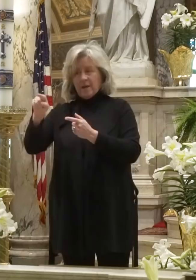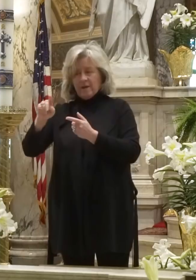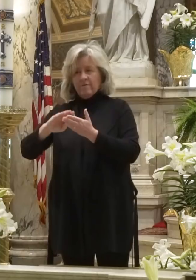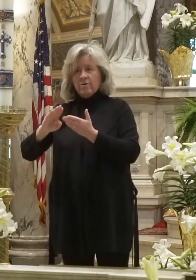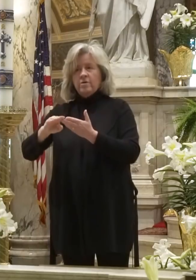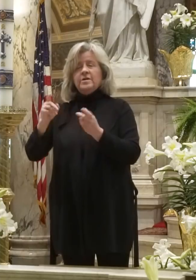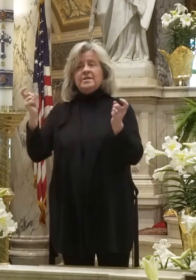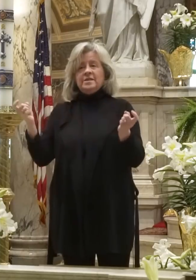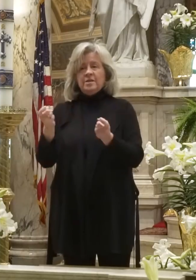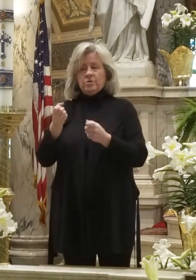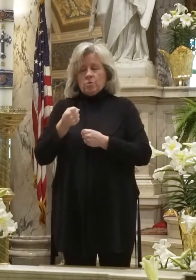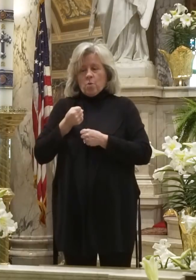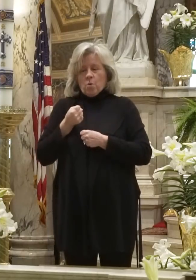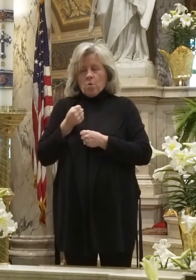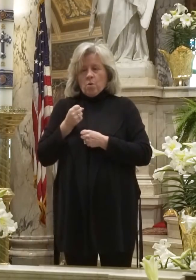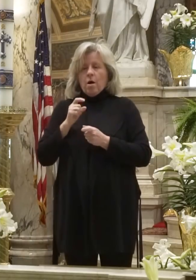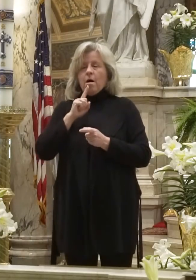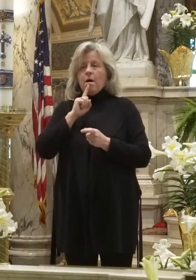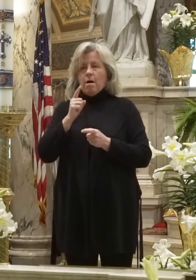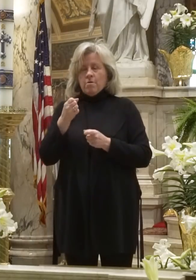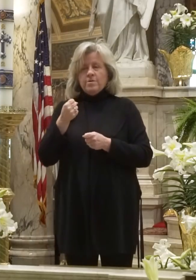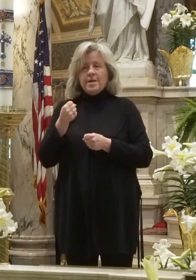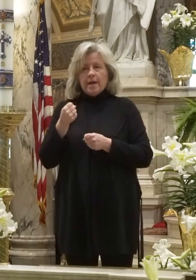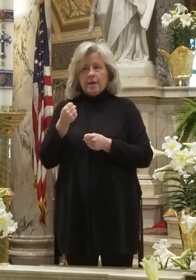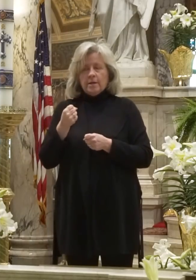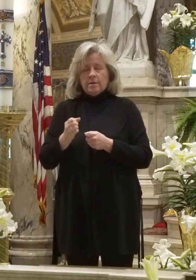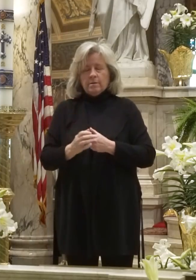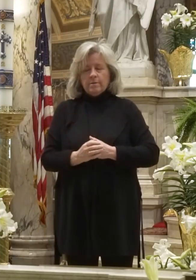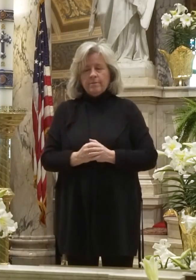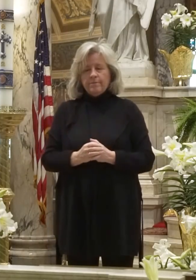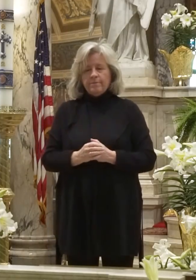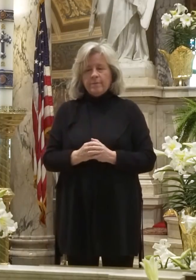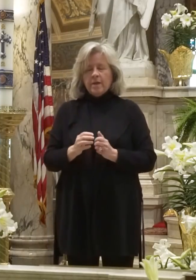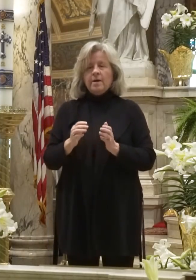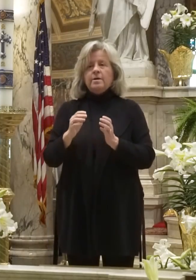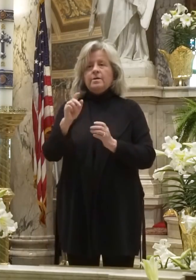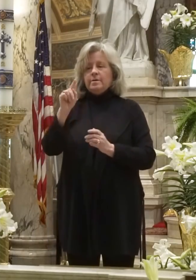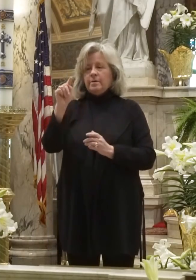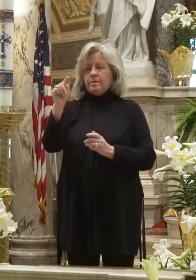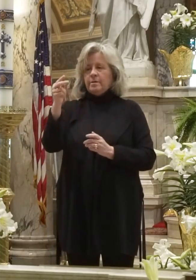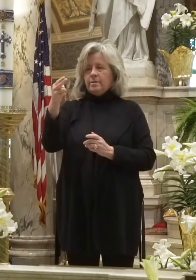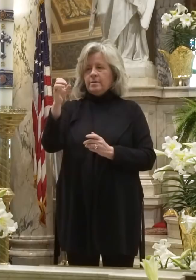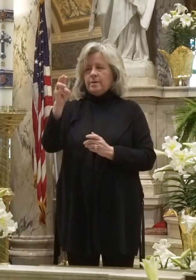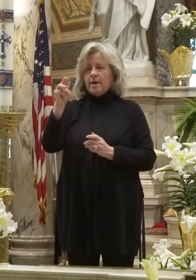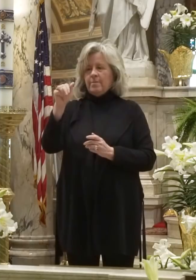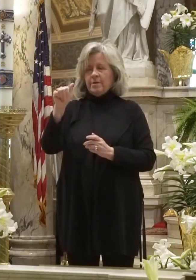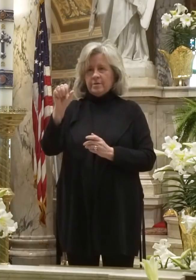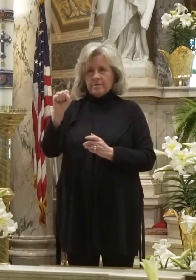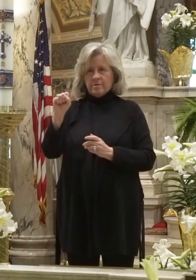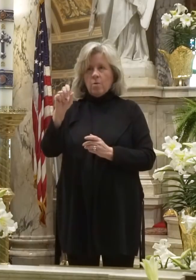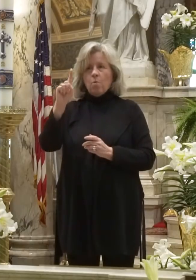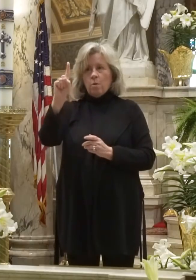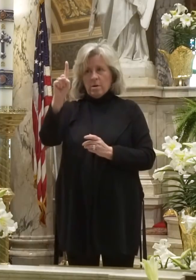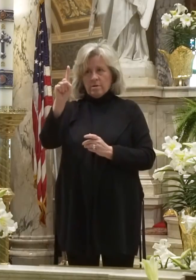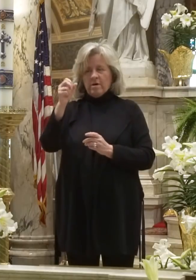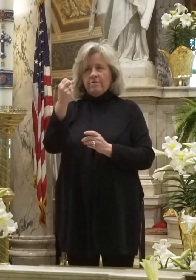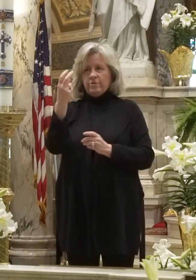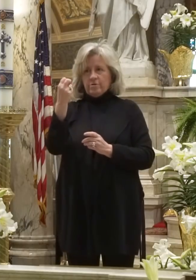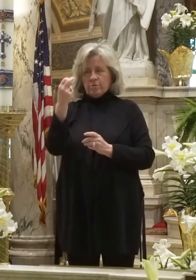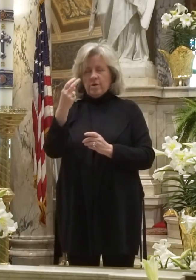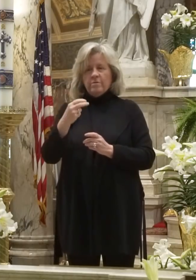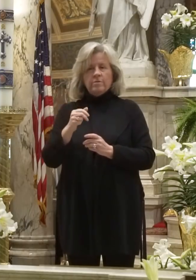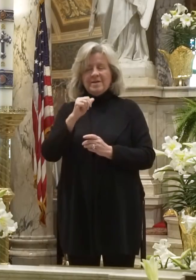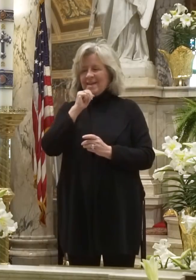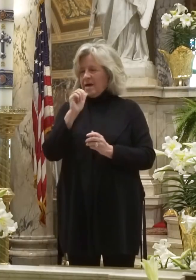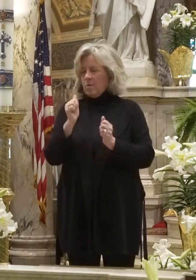you retain are retained." Thomas, called Didymus, one of the 12, was